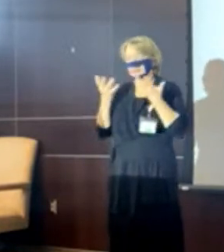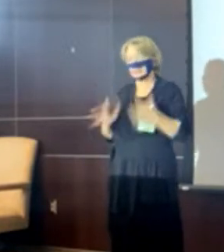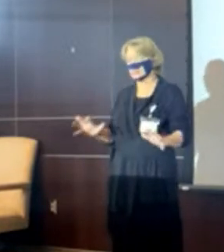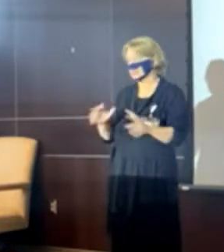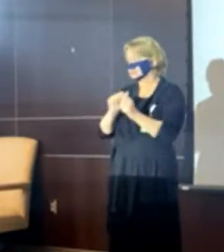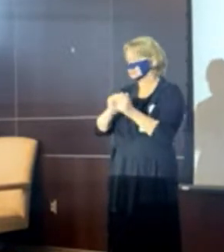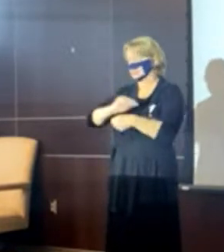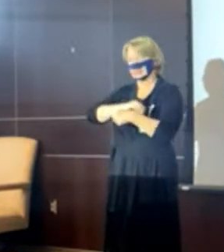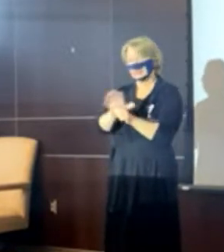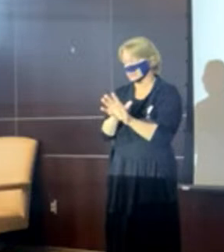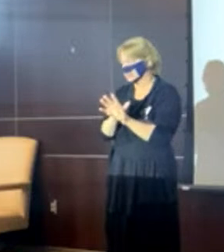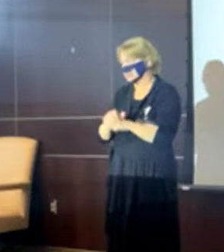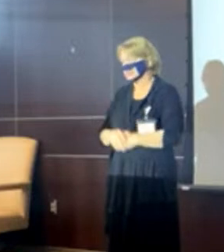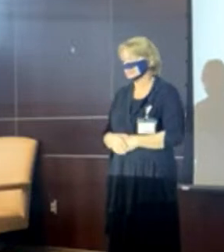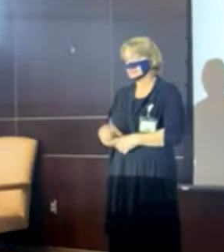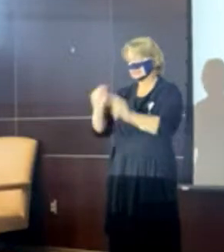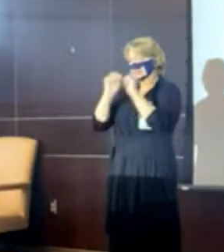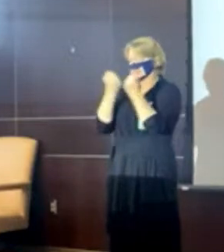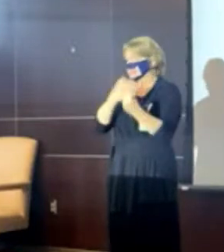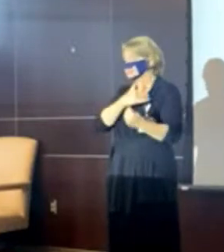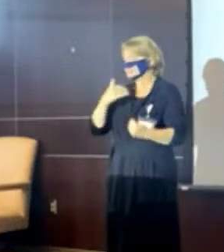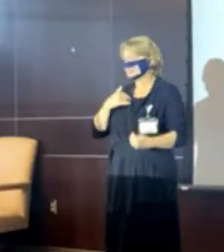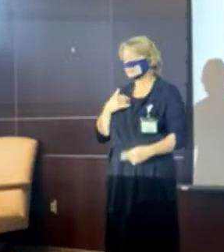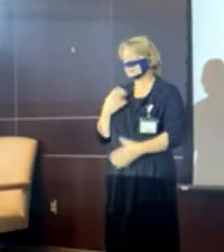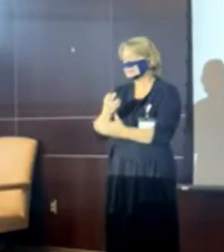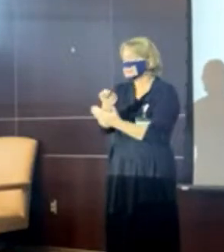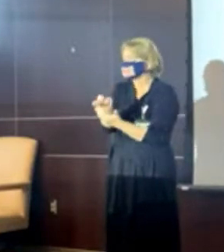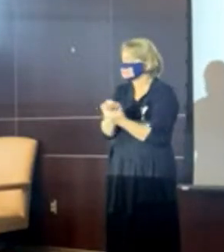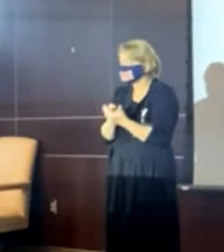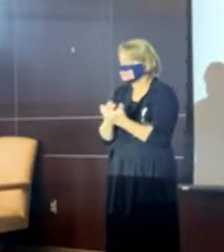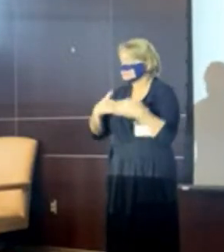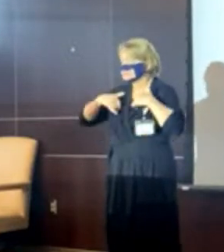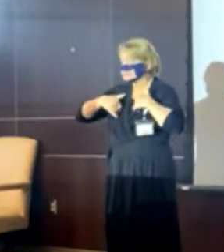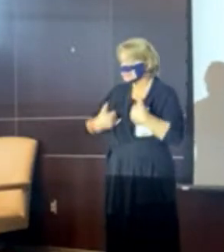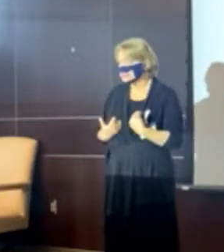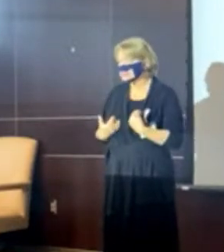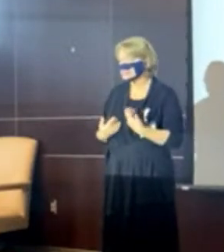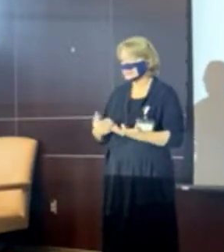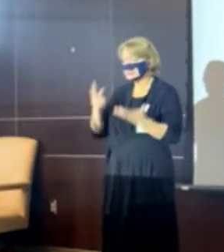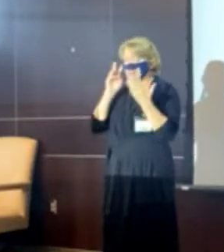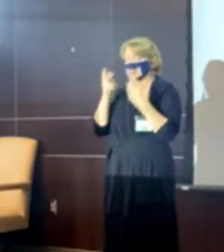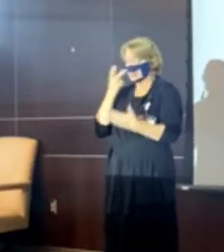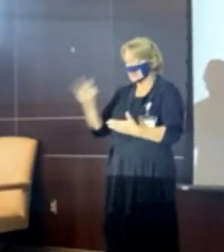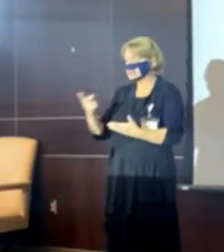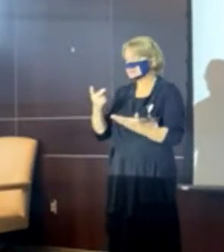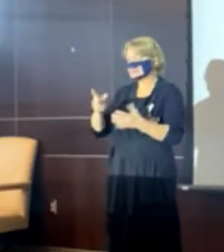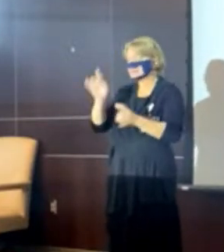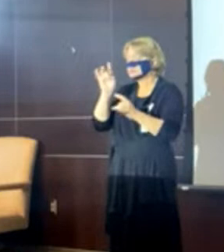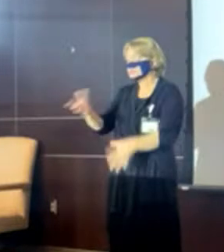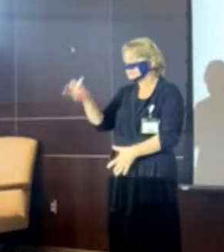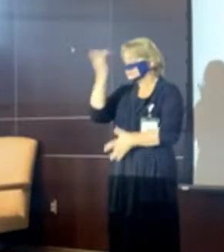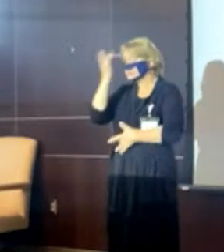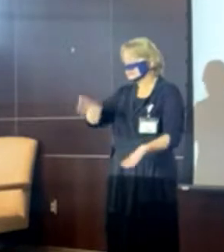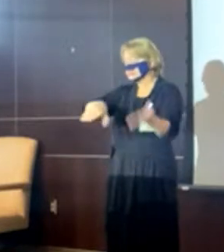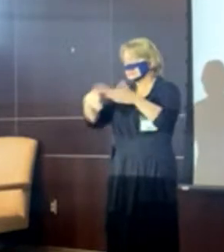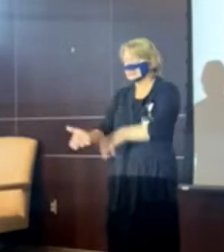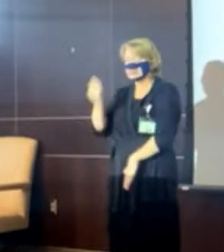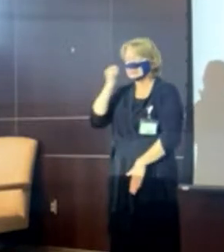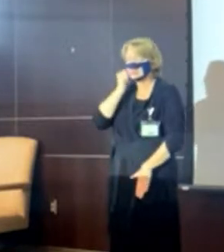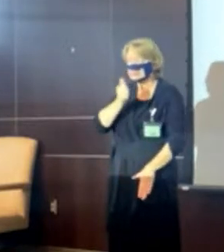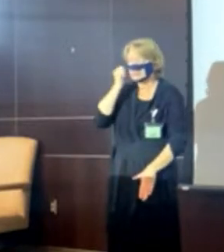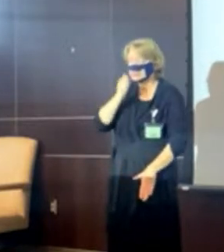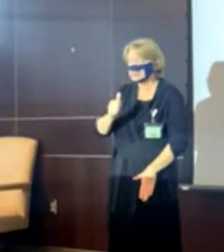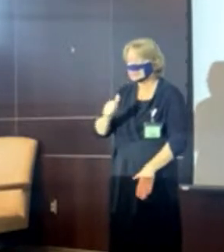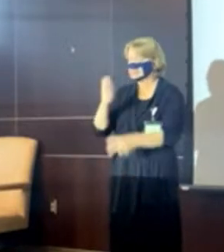are exhausted. They're witnessing horrible sickness and death every single day, and it's hard because